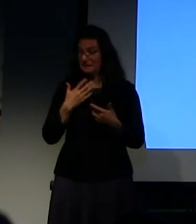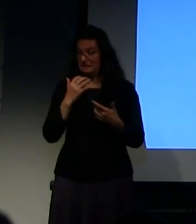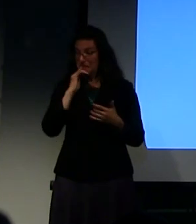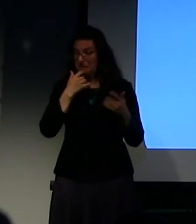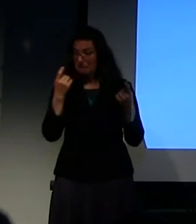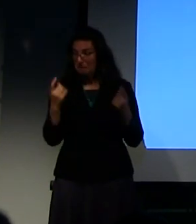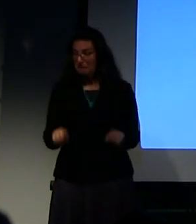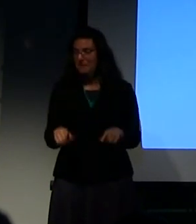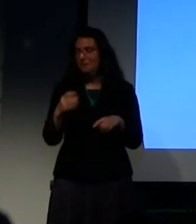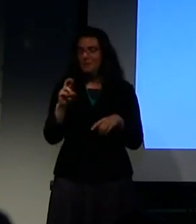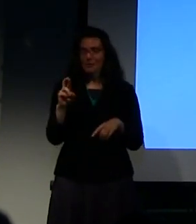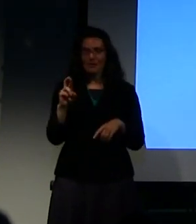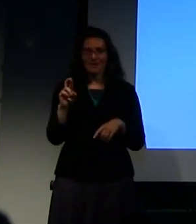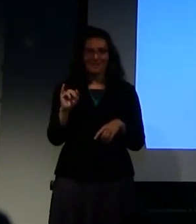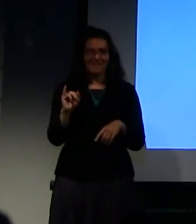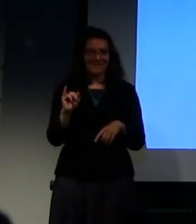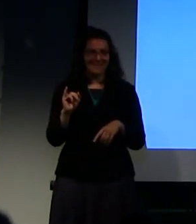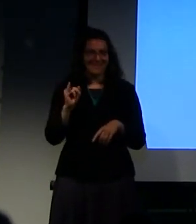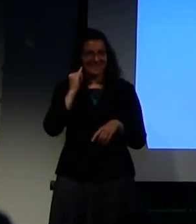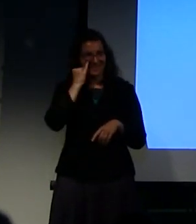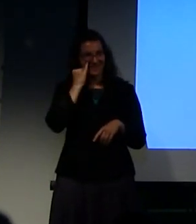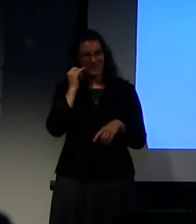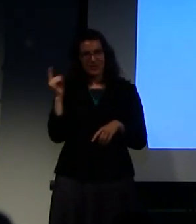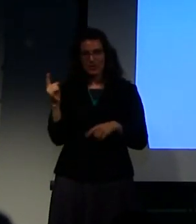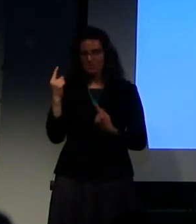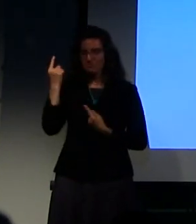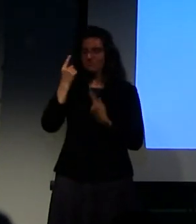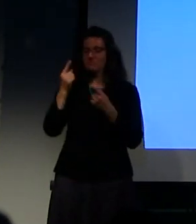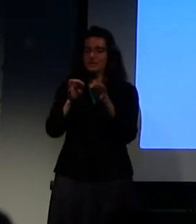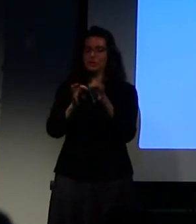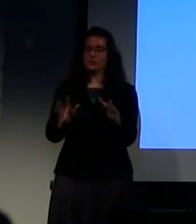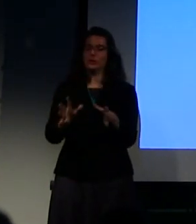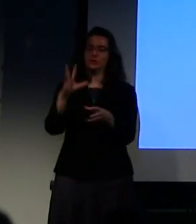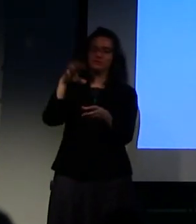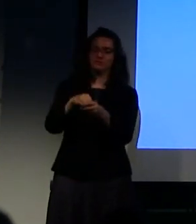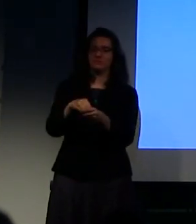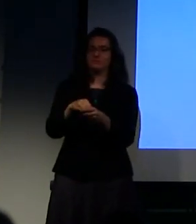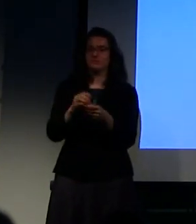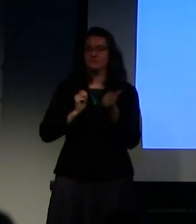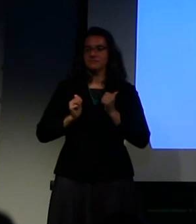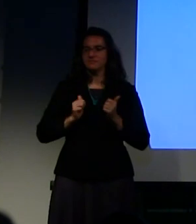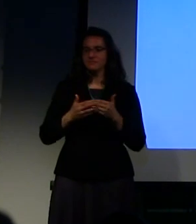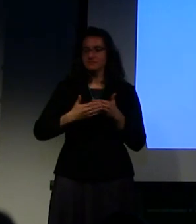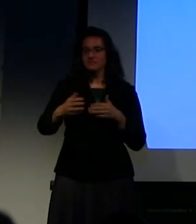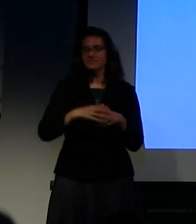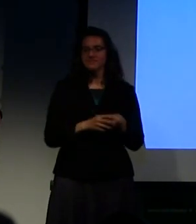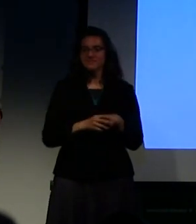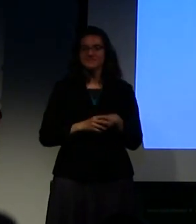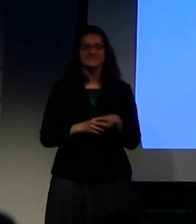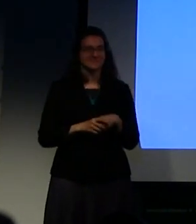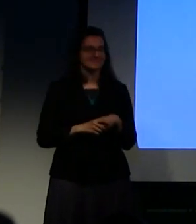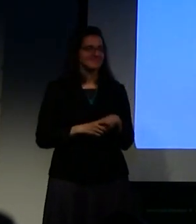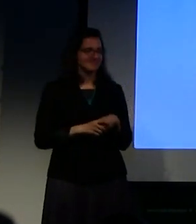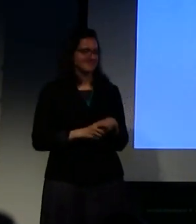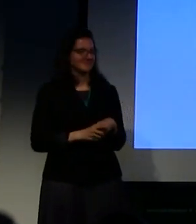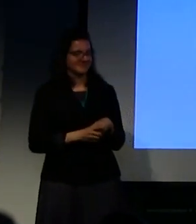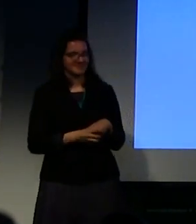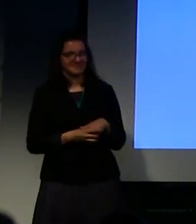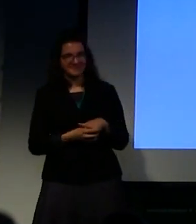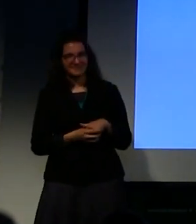accident, or if you consider an interpreter part of the piece in other instances. So this